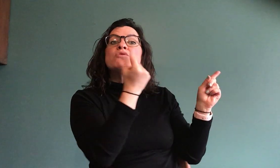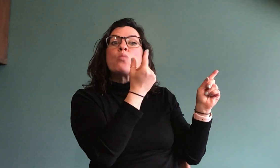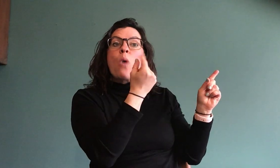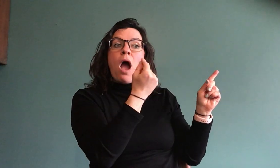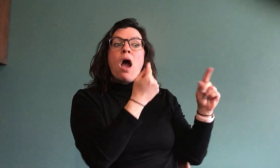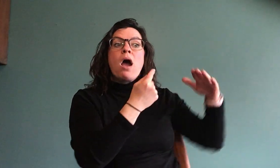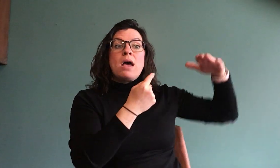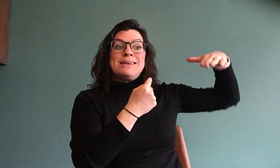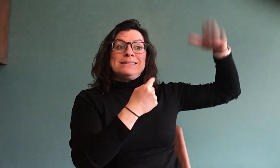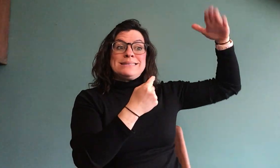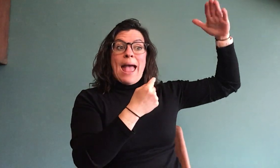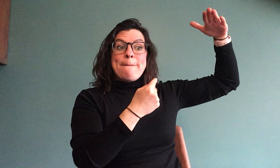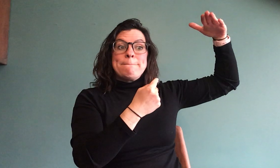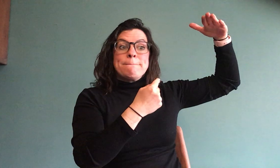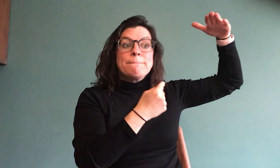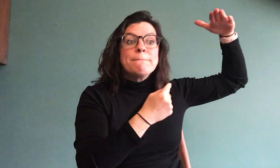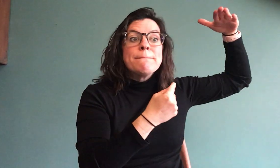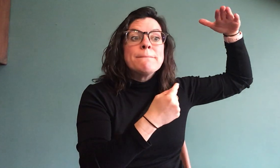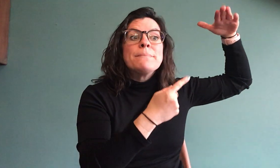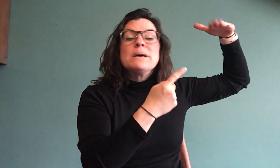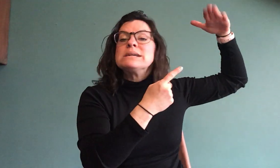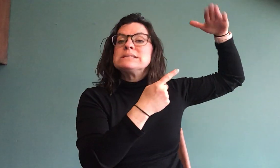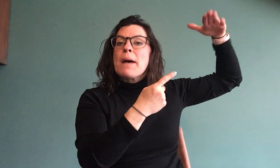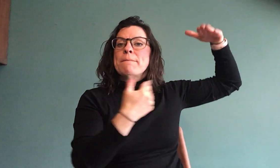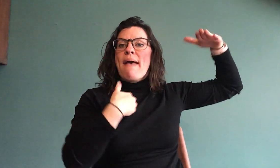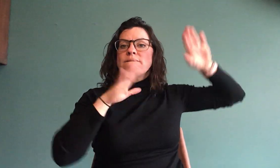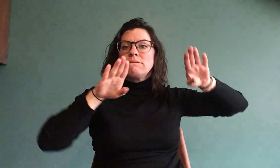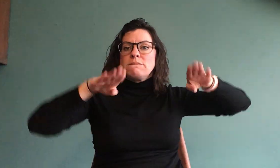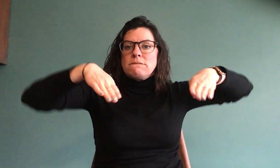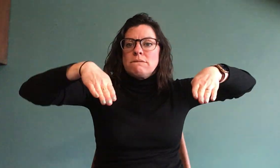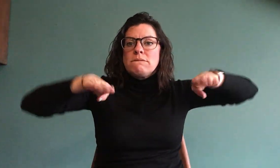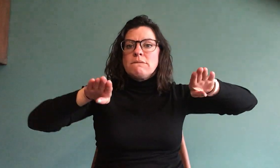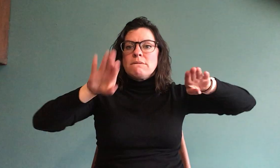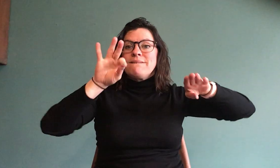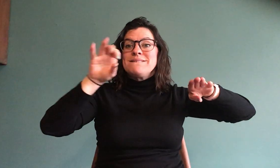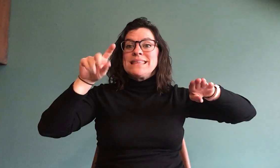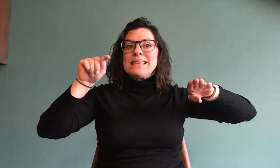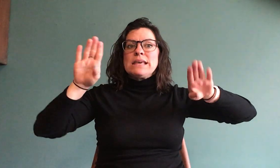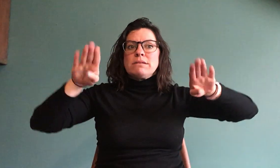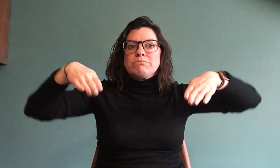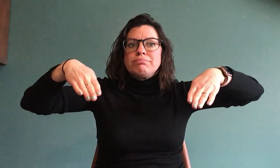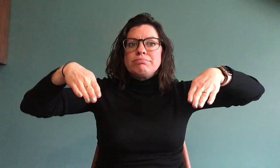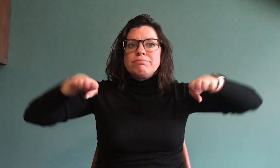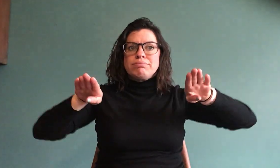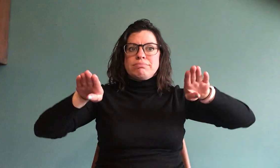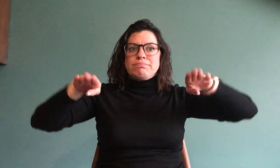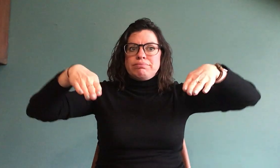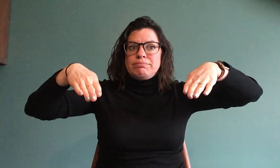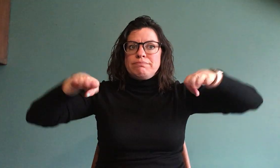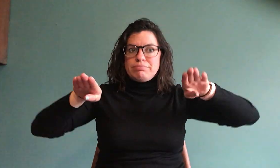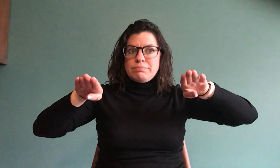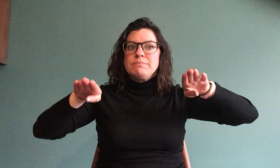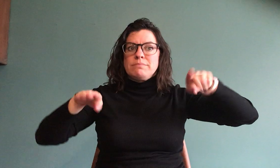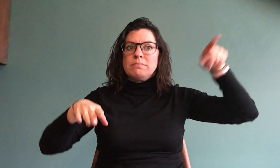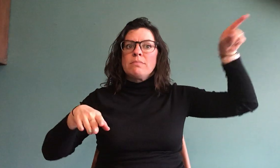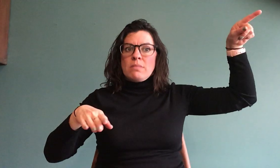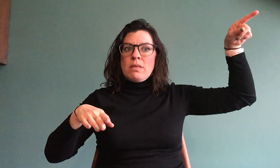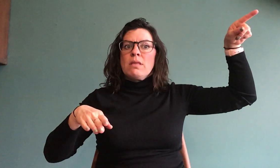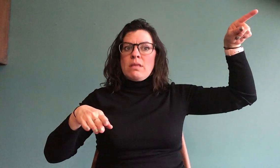So this one here is going to be a stationary scaffold that we're going to put up and possibly leave up for a couple of days. What we